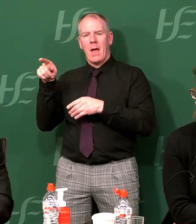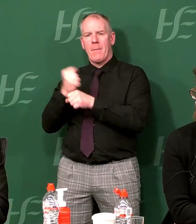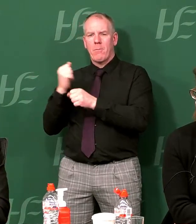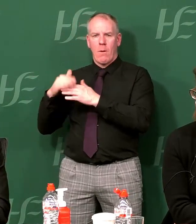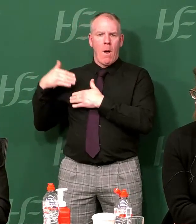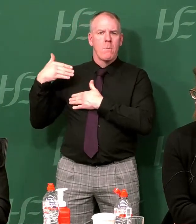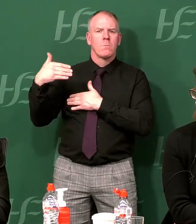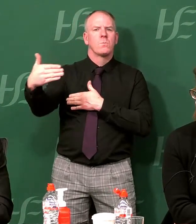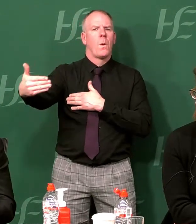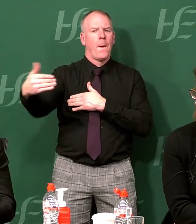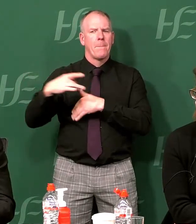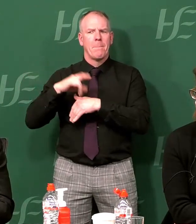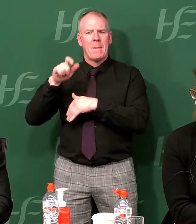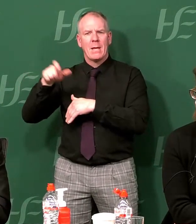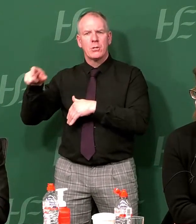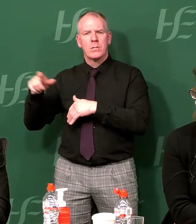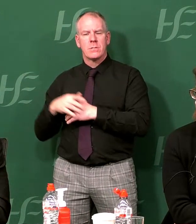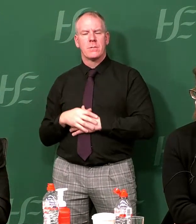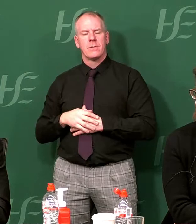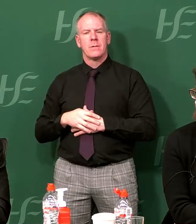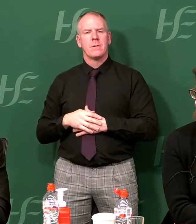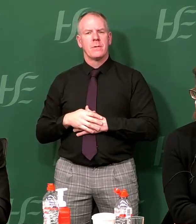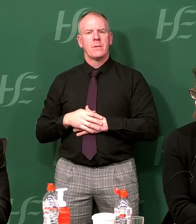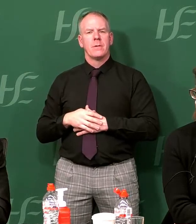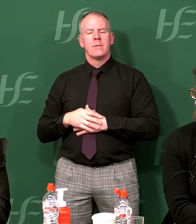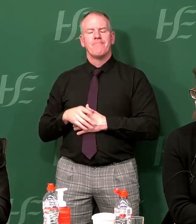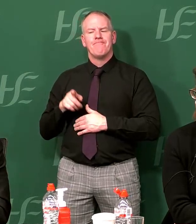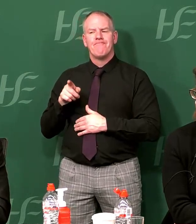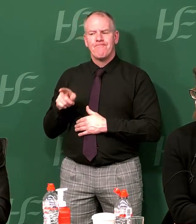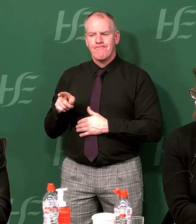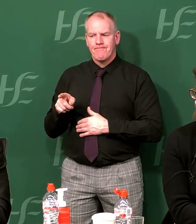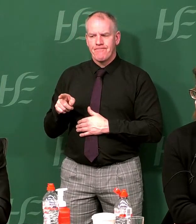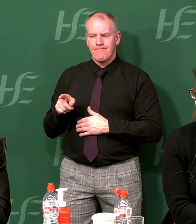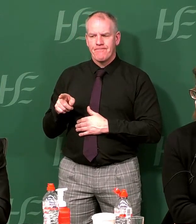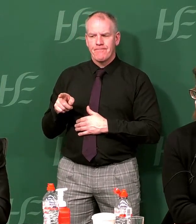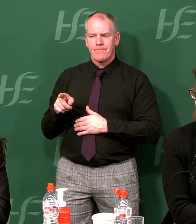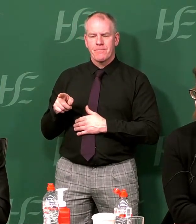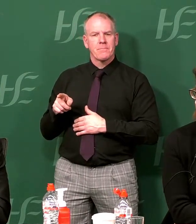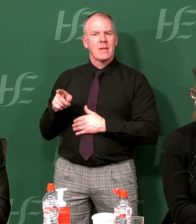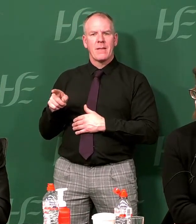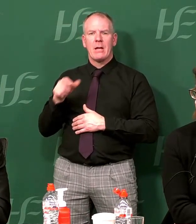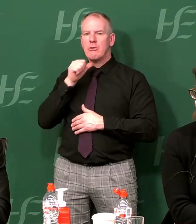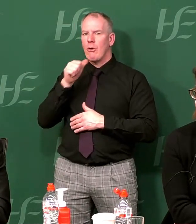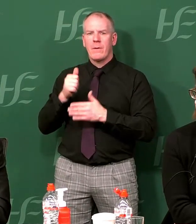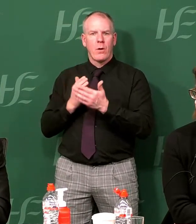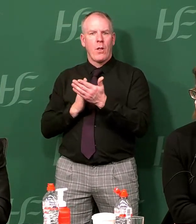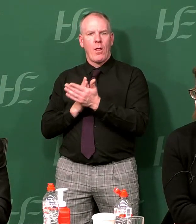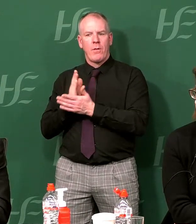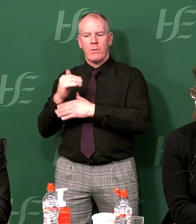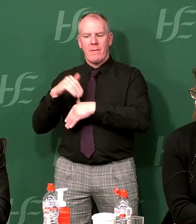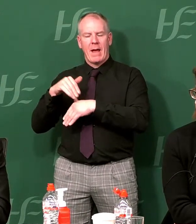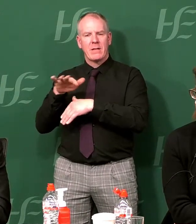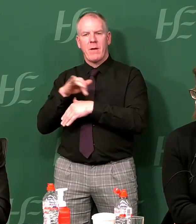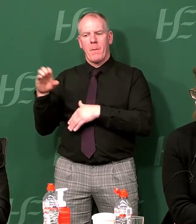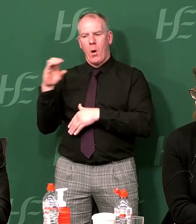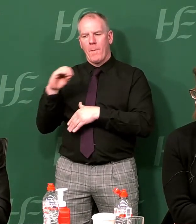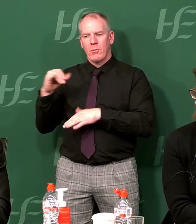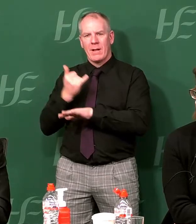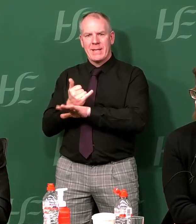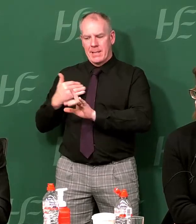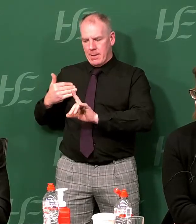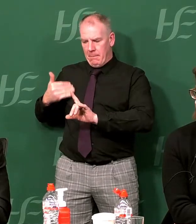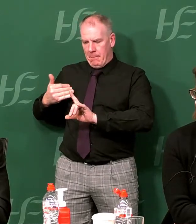patients at that stage. The obvious qualifier on that is we haven't been through the full lag effect yet of all of